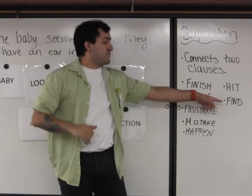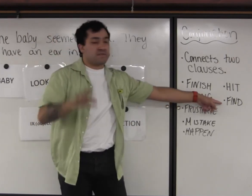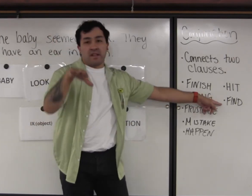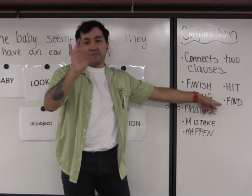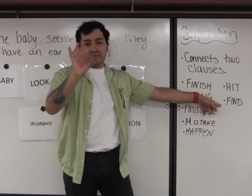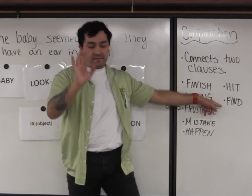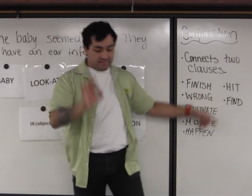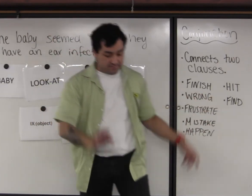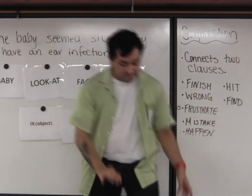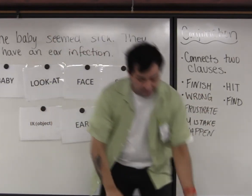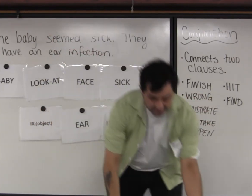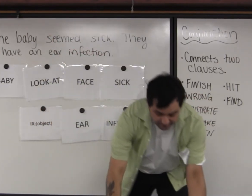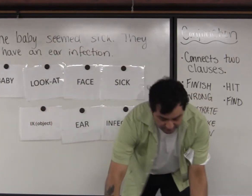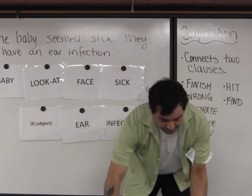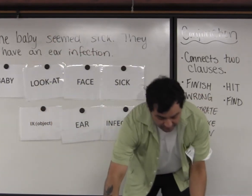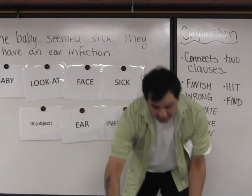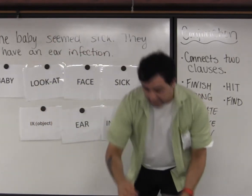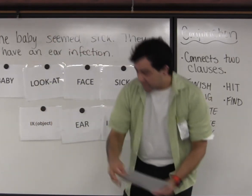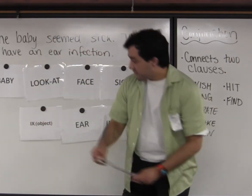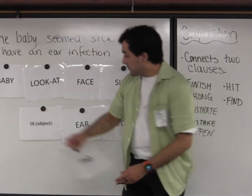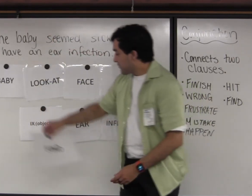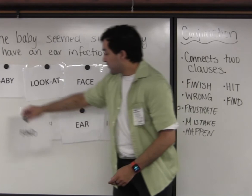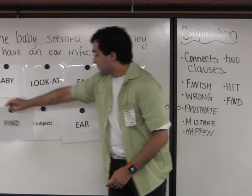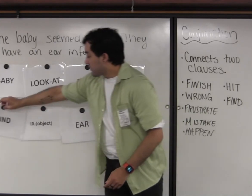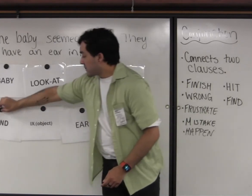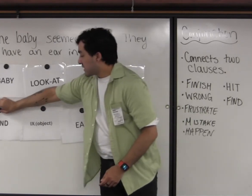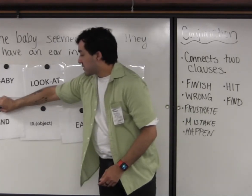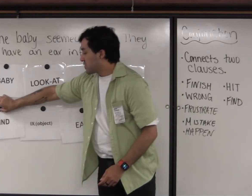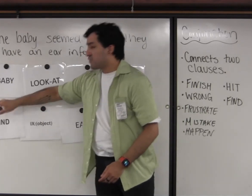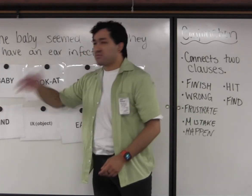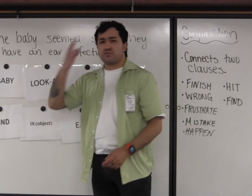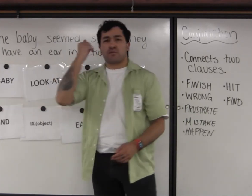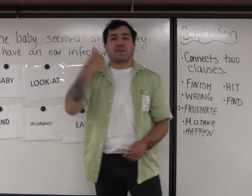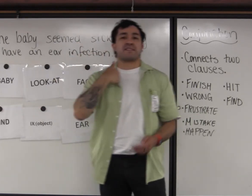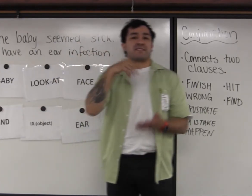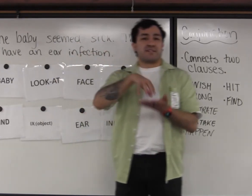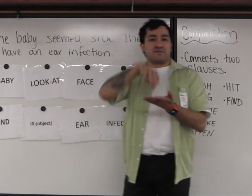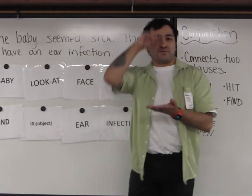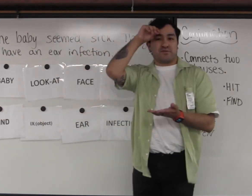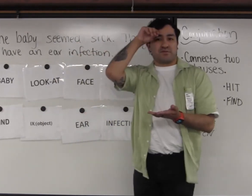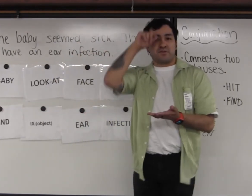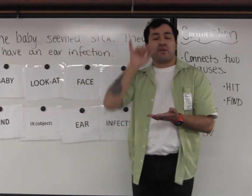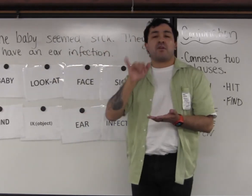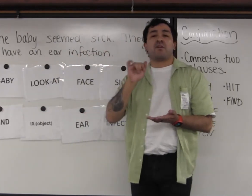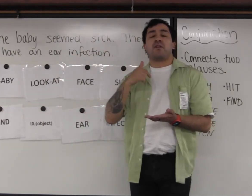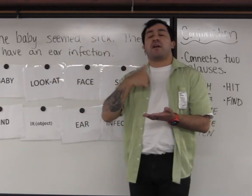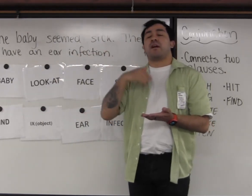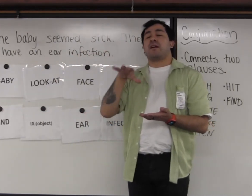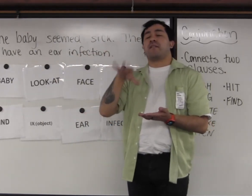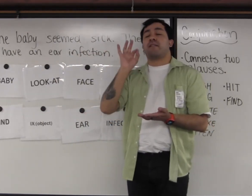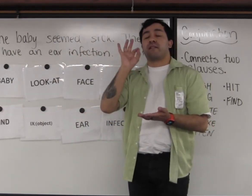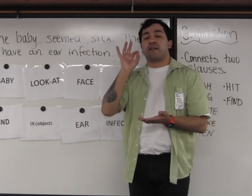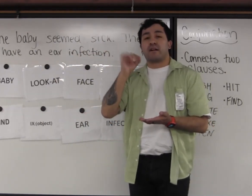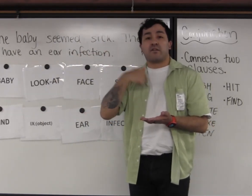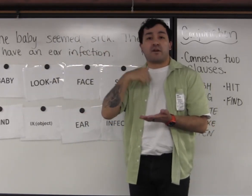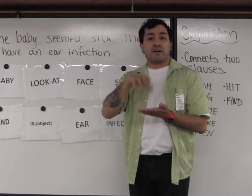I think it'd be best to maybe use a conjunction of find for this. So because I learned this, oh, I